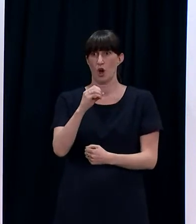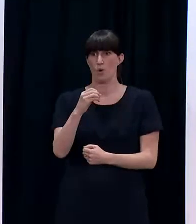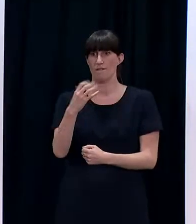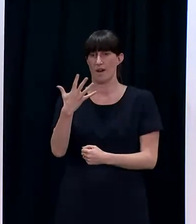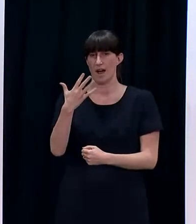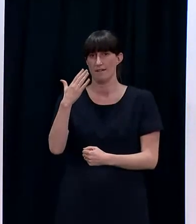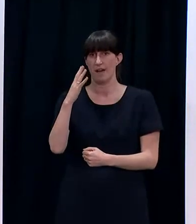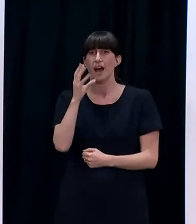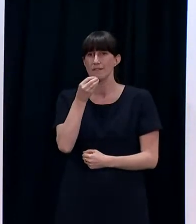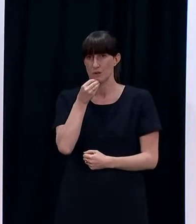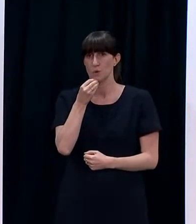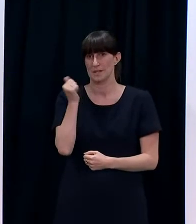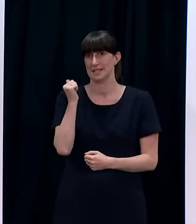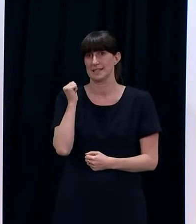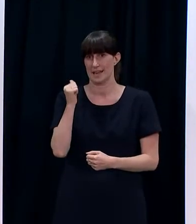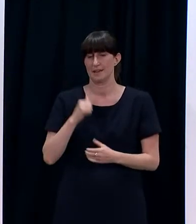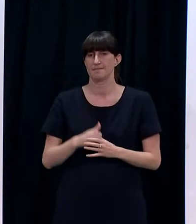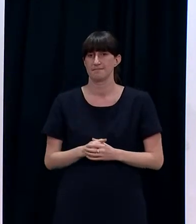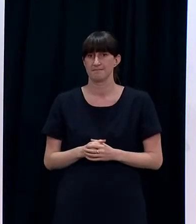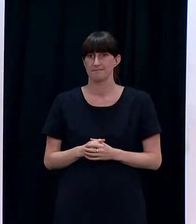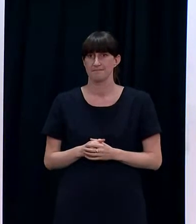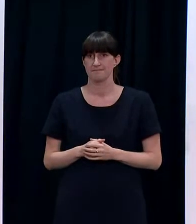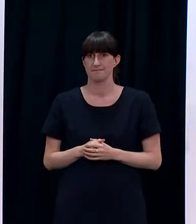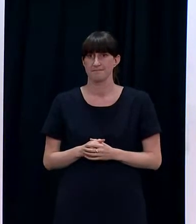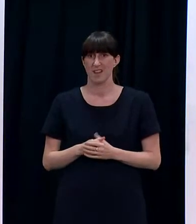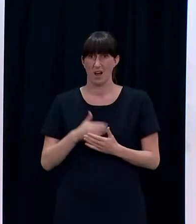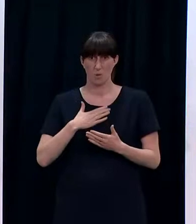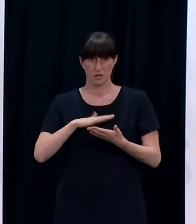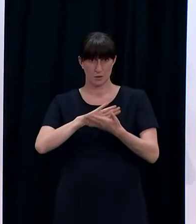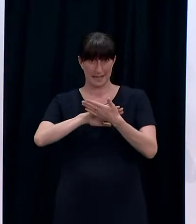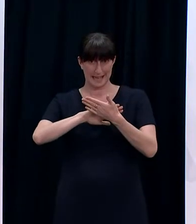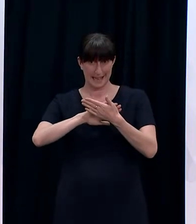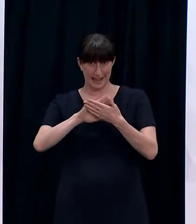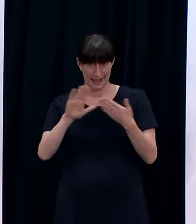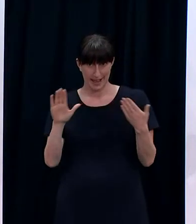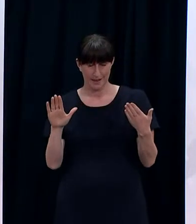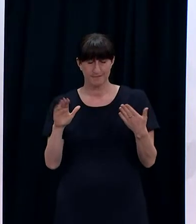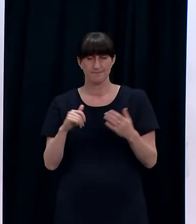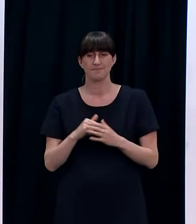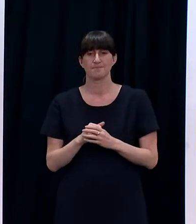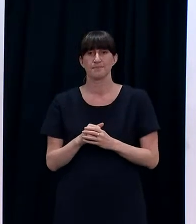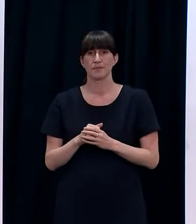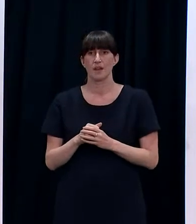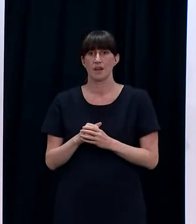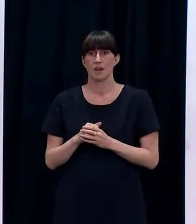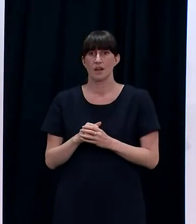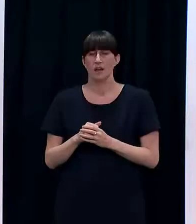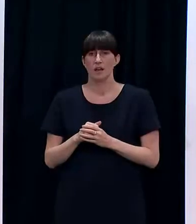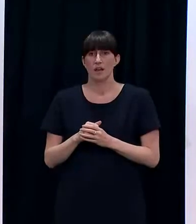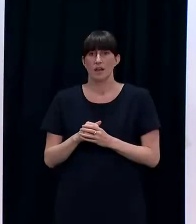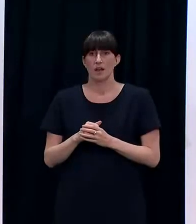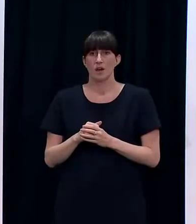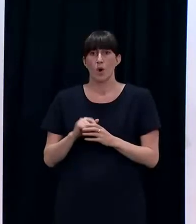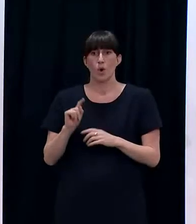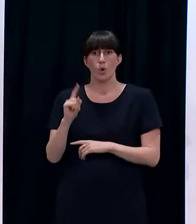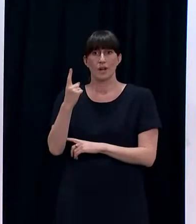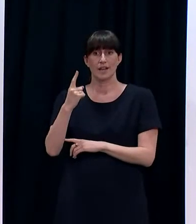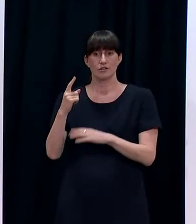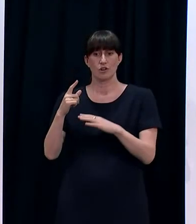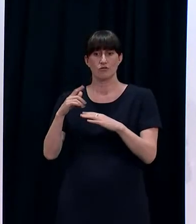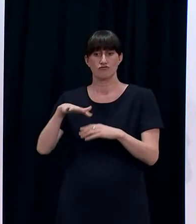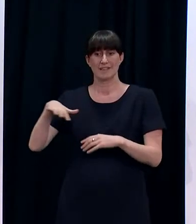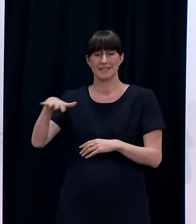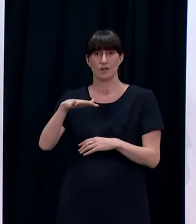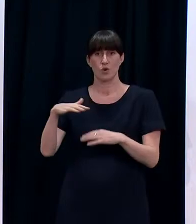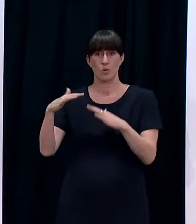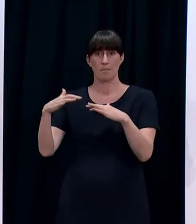p.m. yesterday. I want to be very clear. The advice that we have had from the Auckland Regional Public Health Service on the